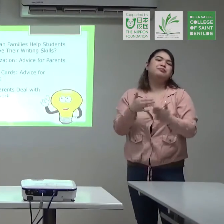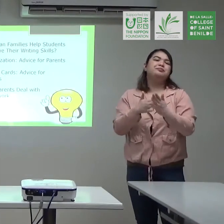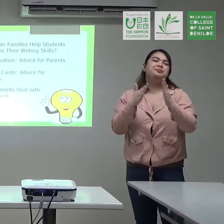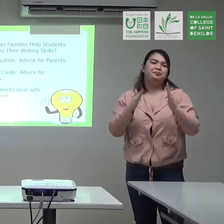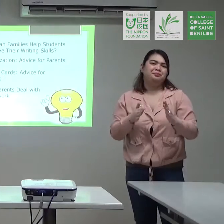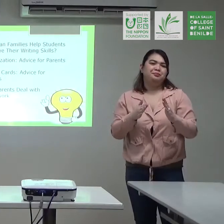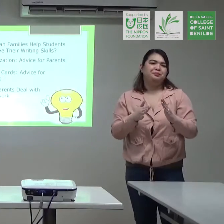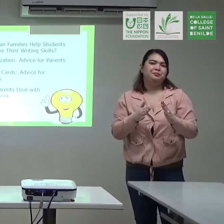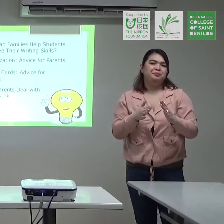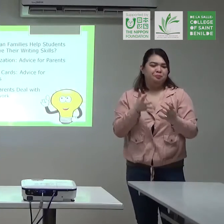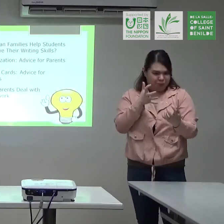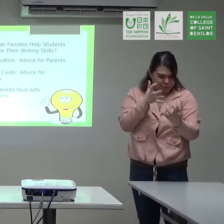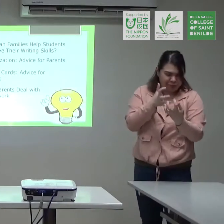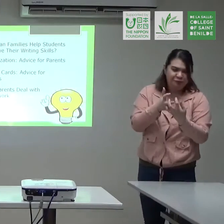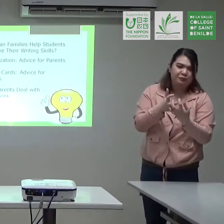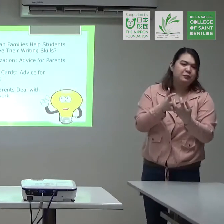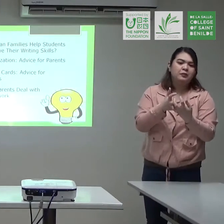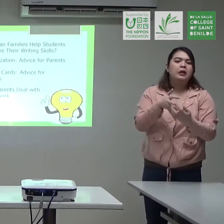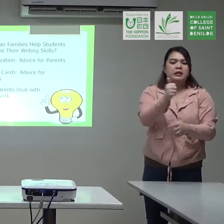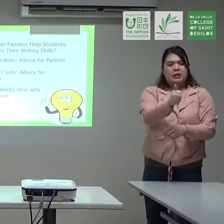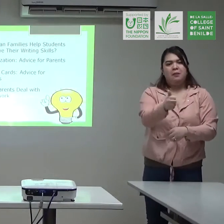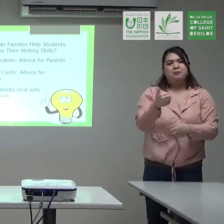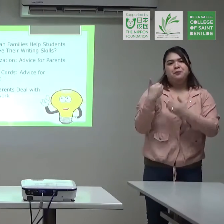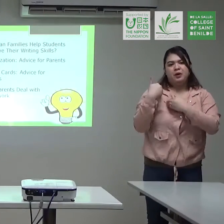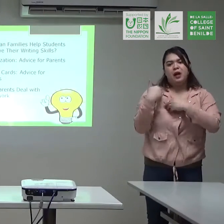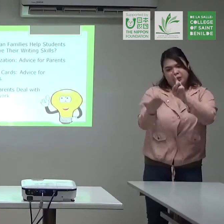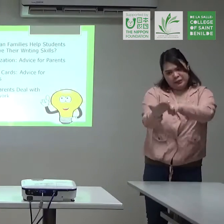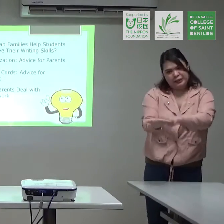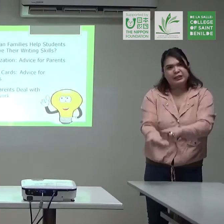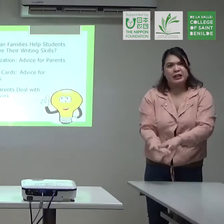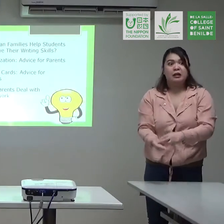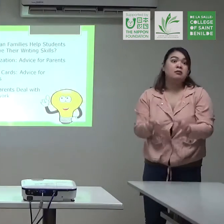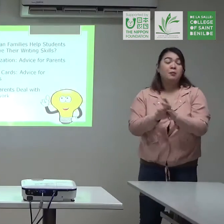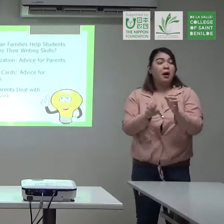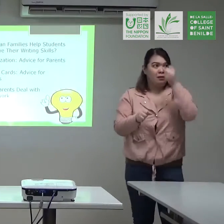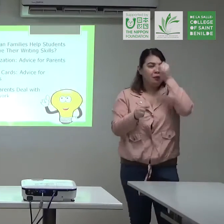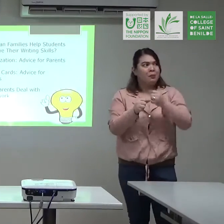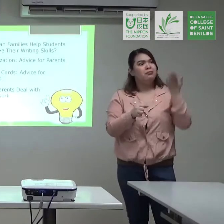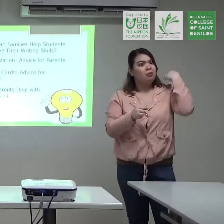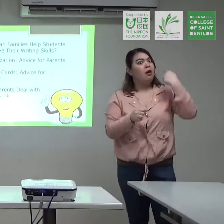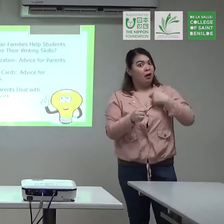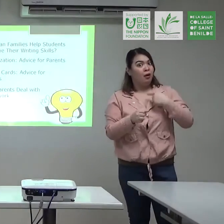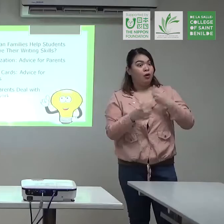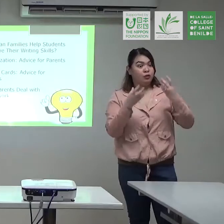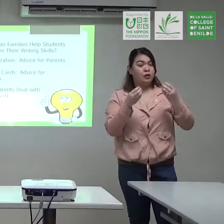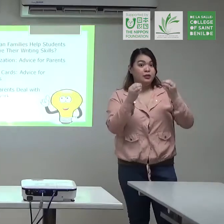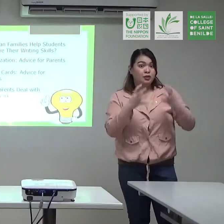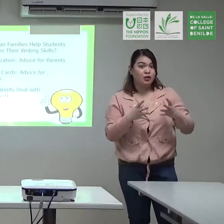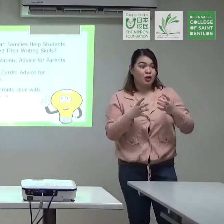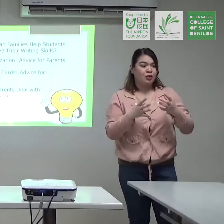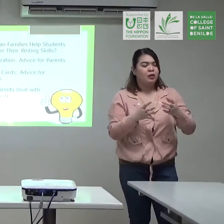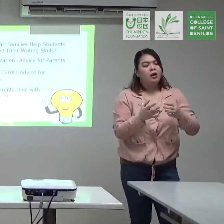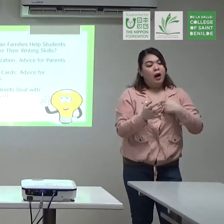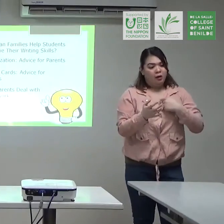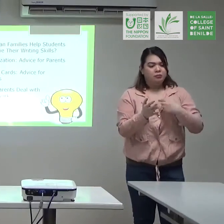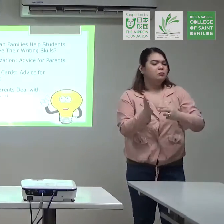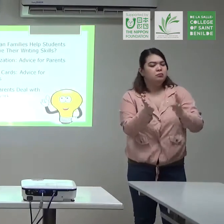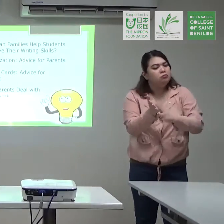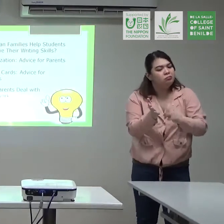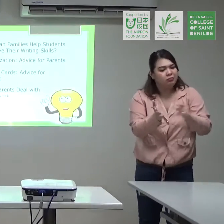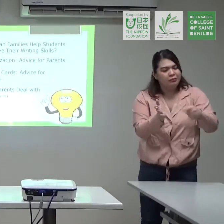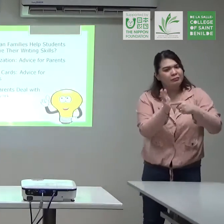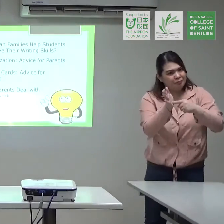students do their homework. Let them sign. Ako nung pinasign ko talaga yung parents to prove that